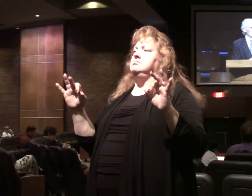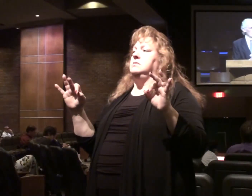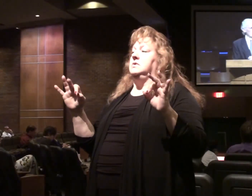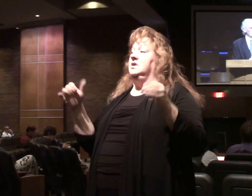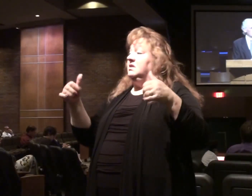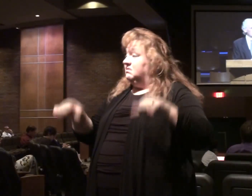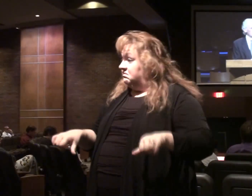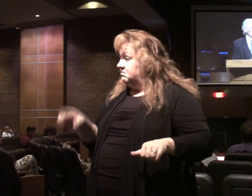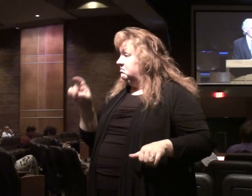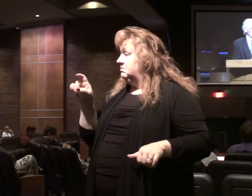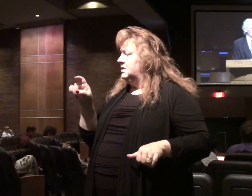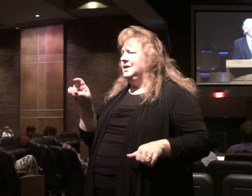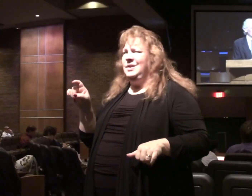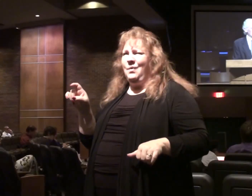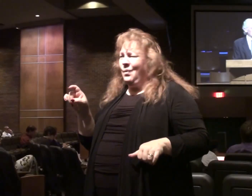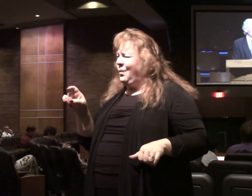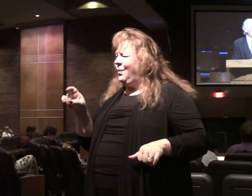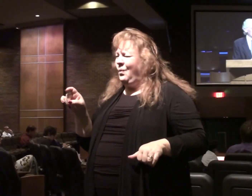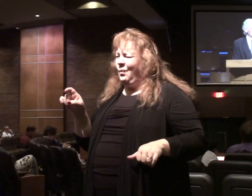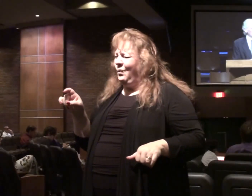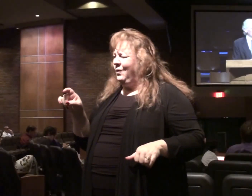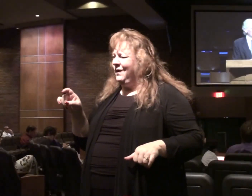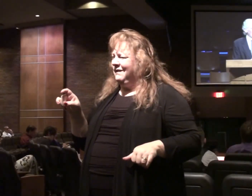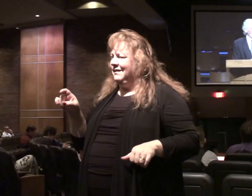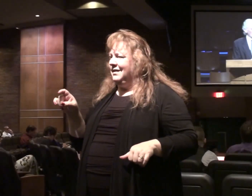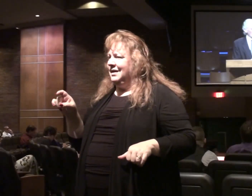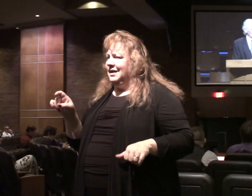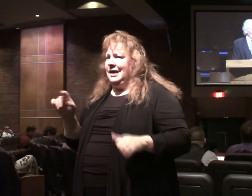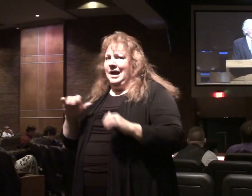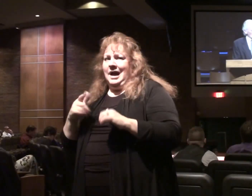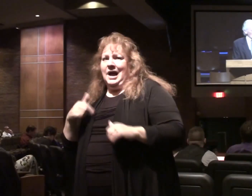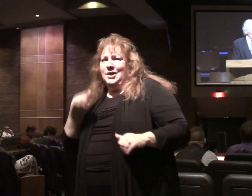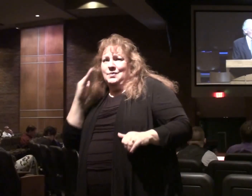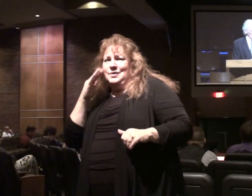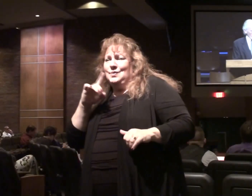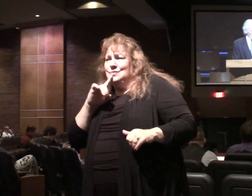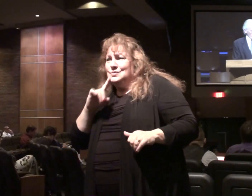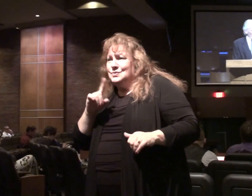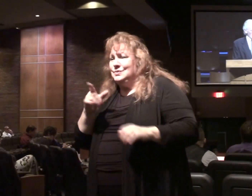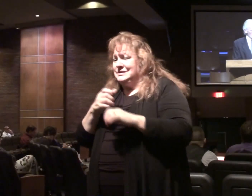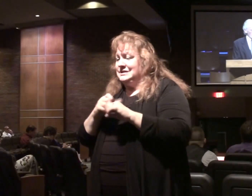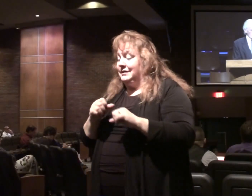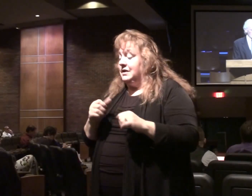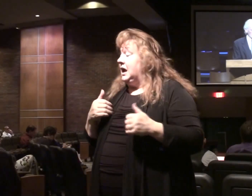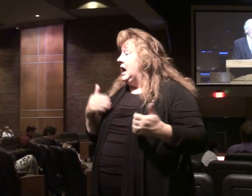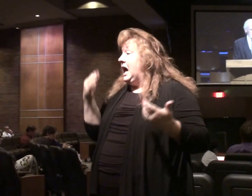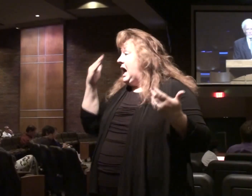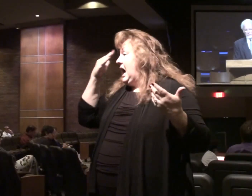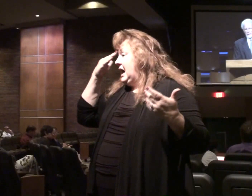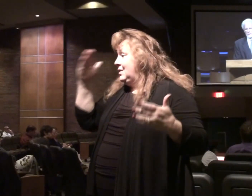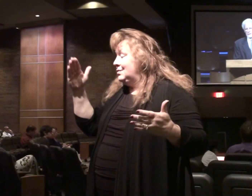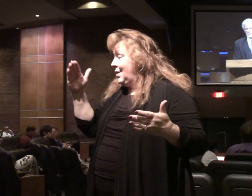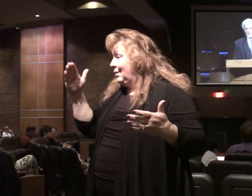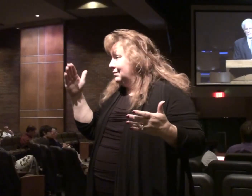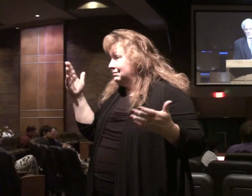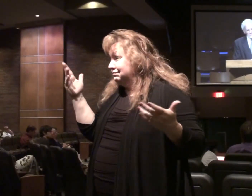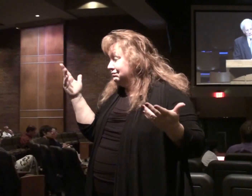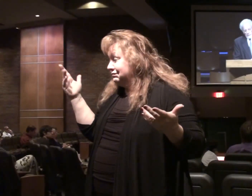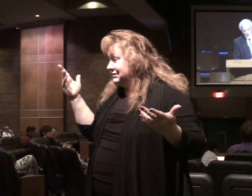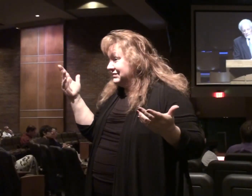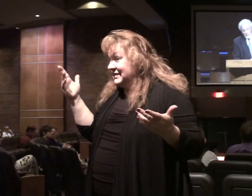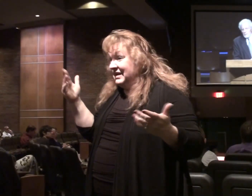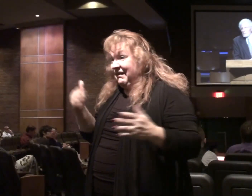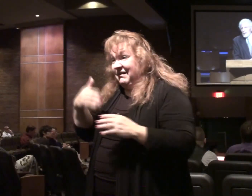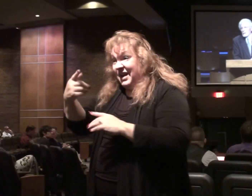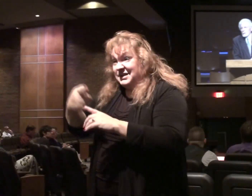turn him away? No. Well, how could you know for sure he was saved? I will know for sure next week. Or